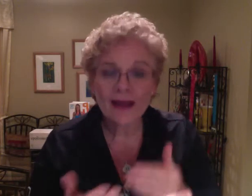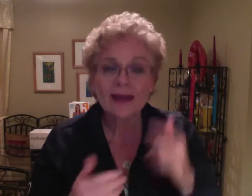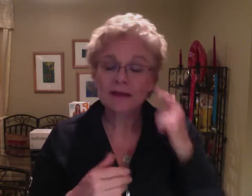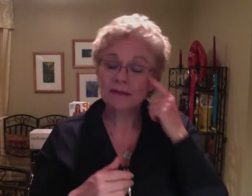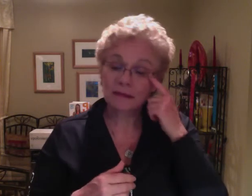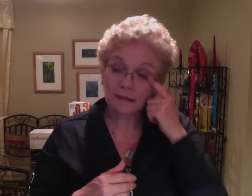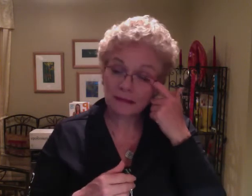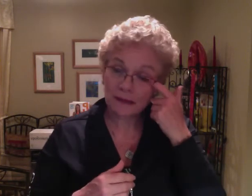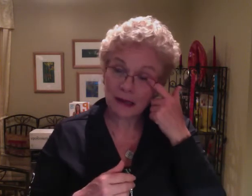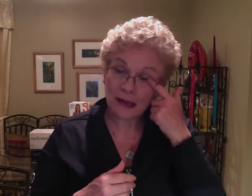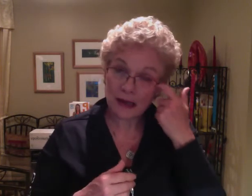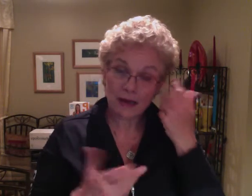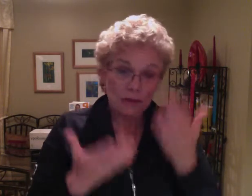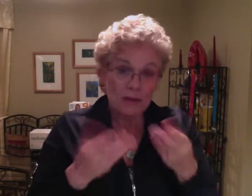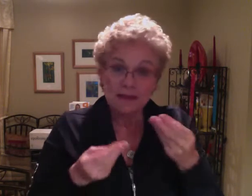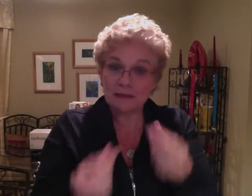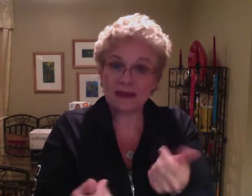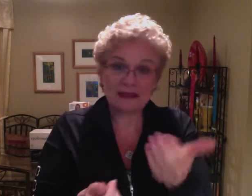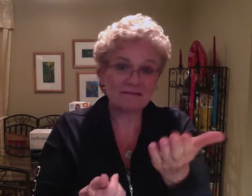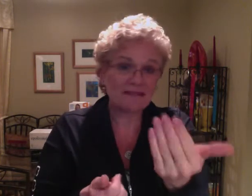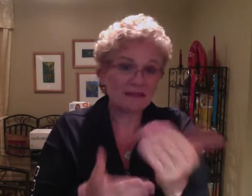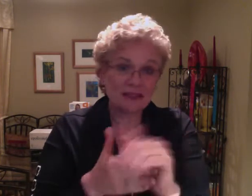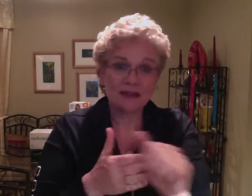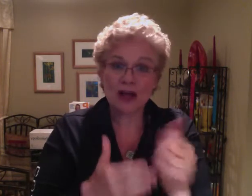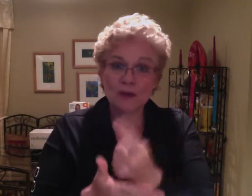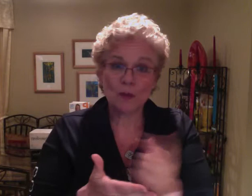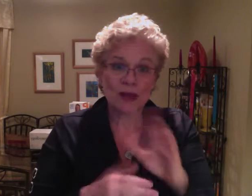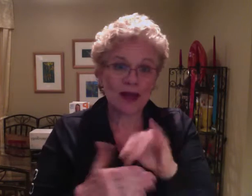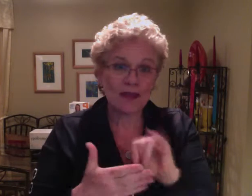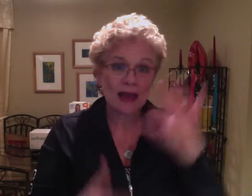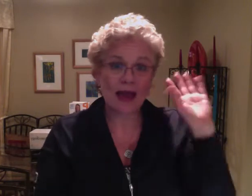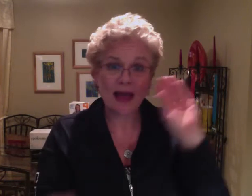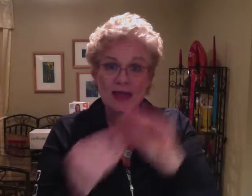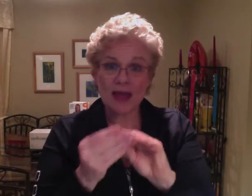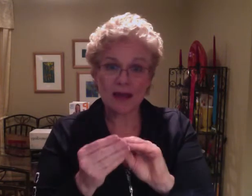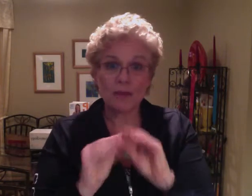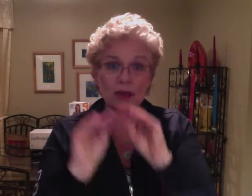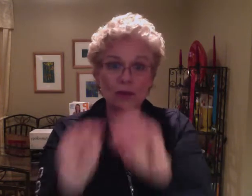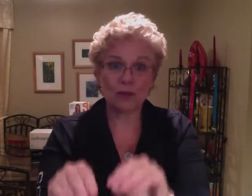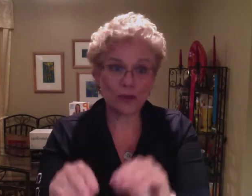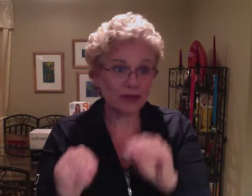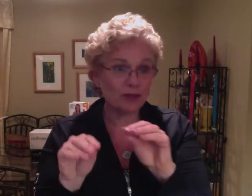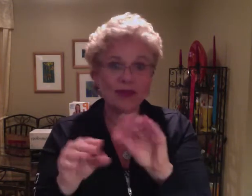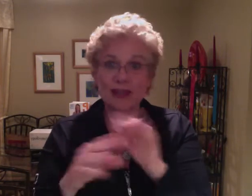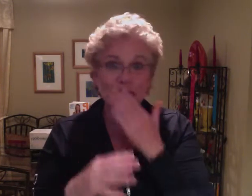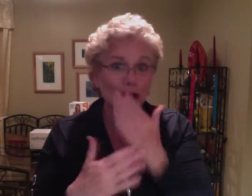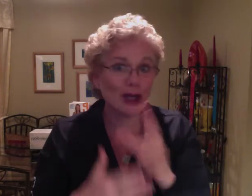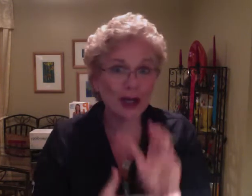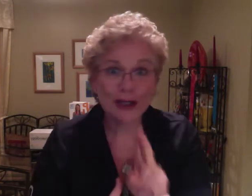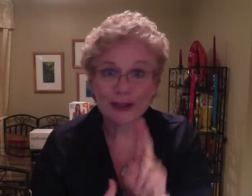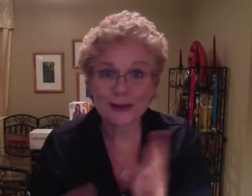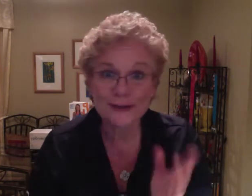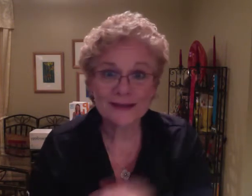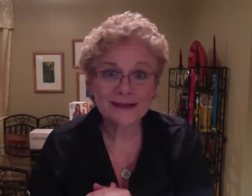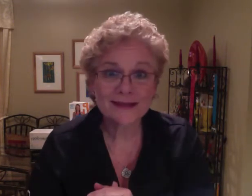$15 a week that you spend on those things. Add that up. We could put that to good use. And if you even remotely